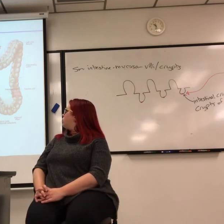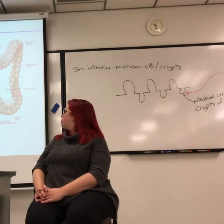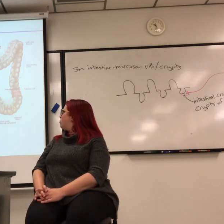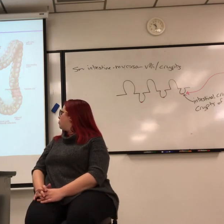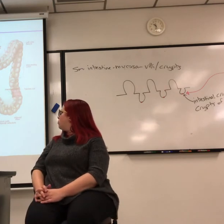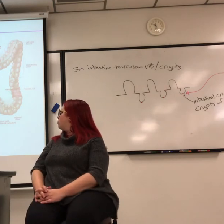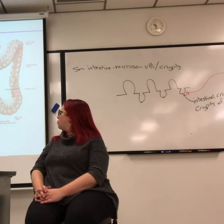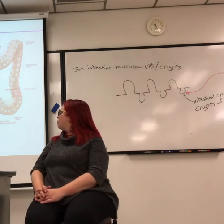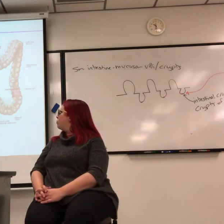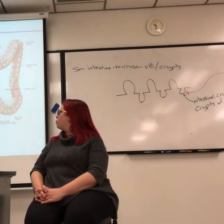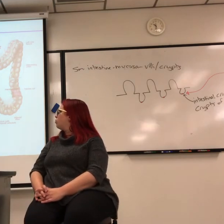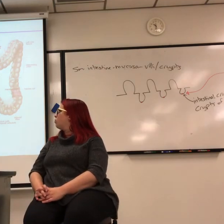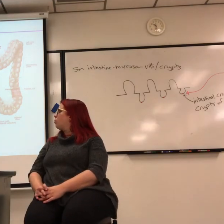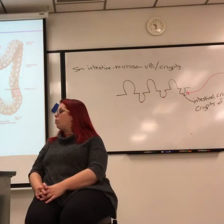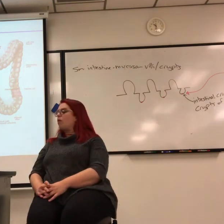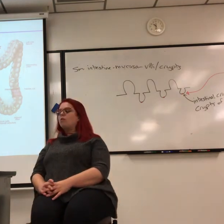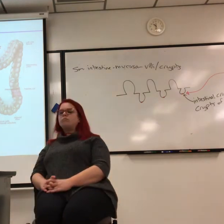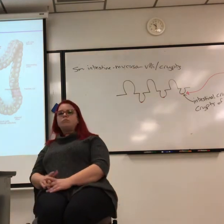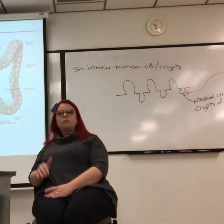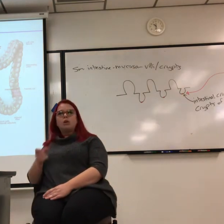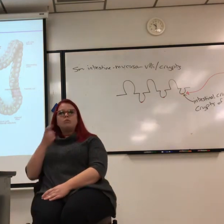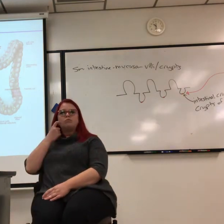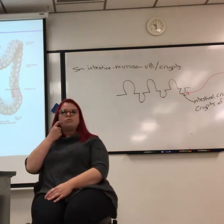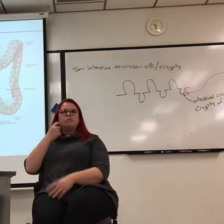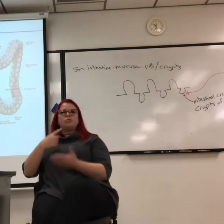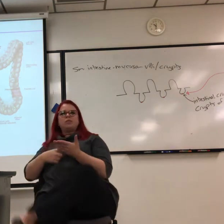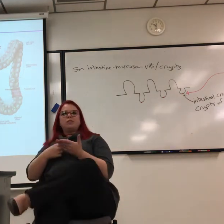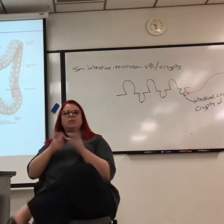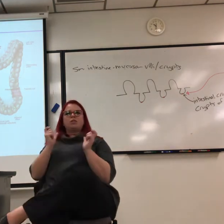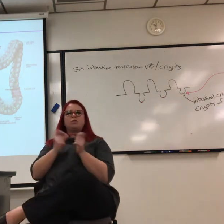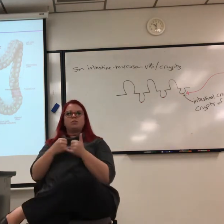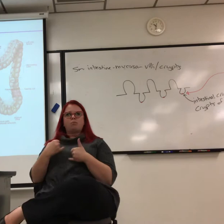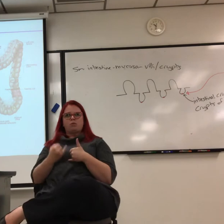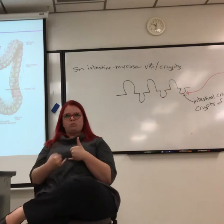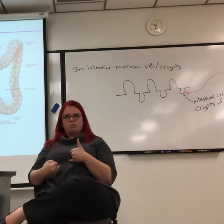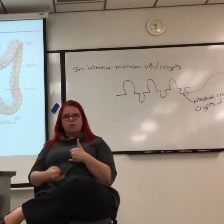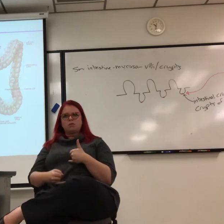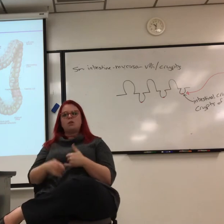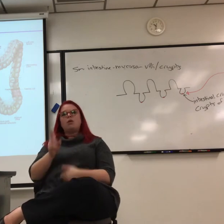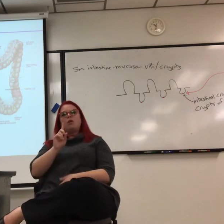So let's go through this. We just did small intestine. Where does the small